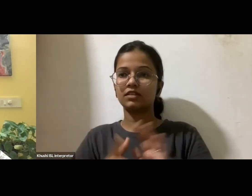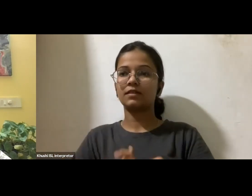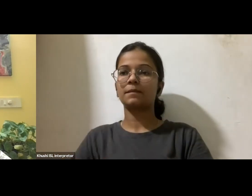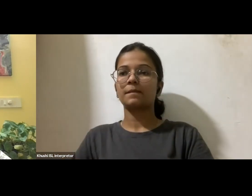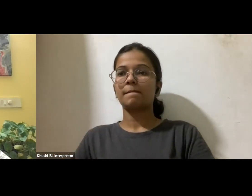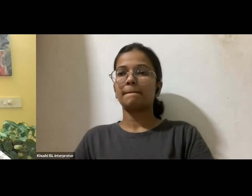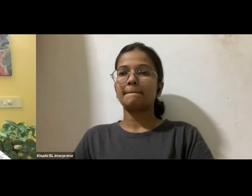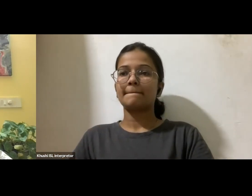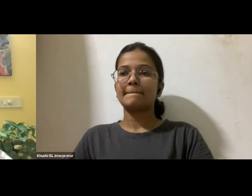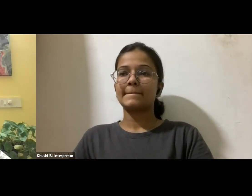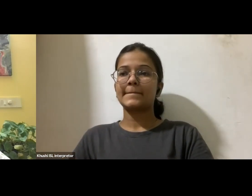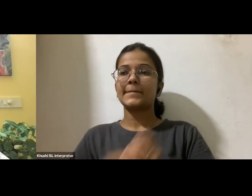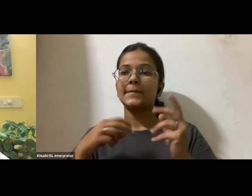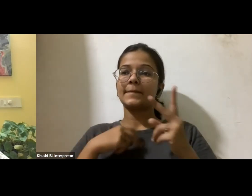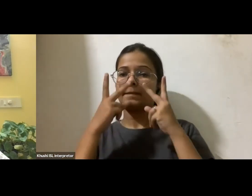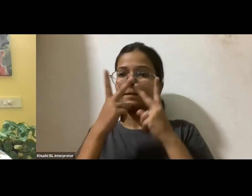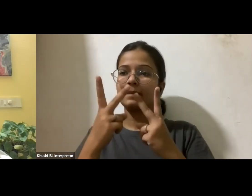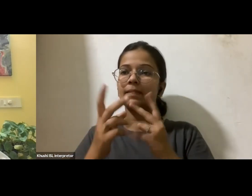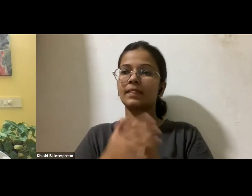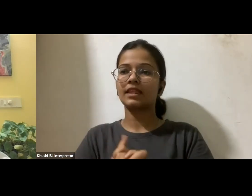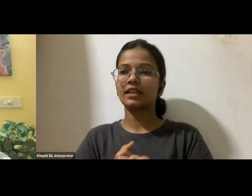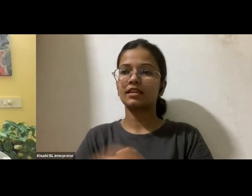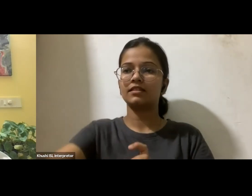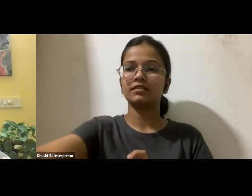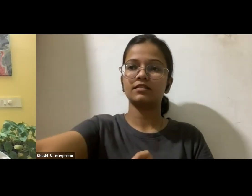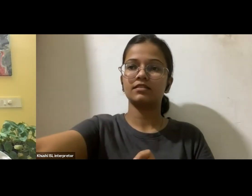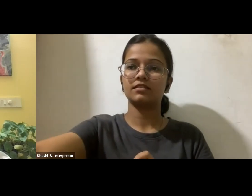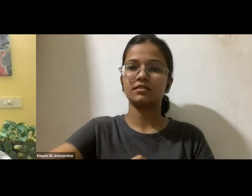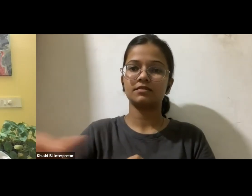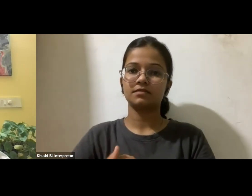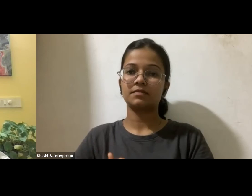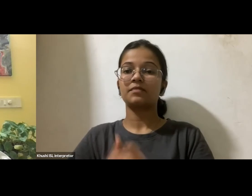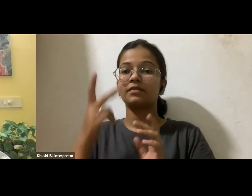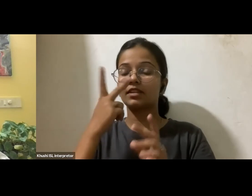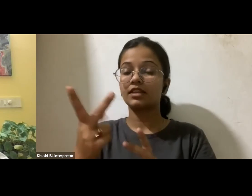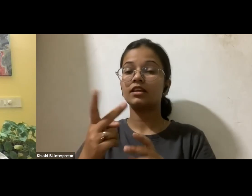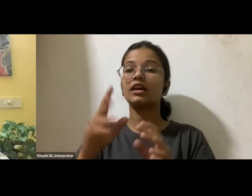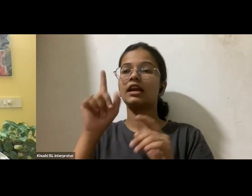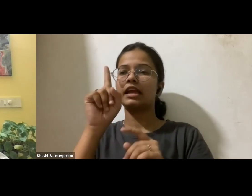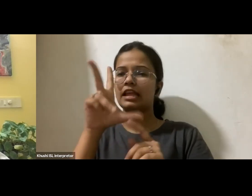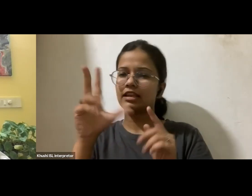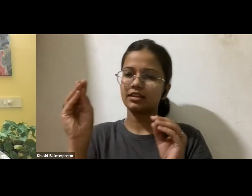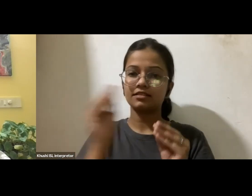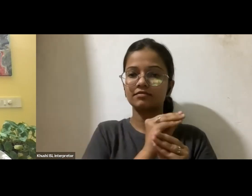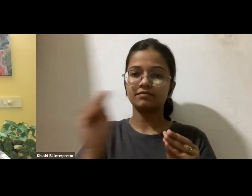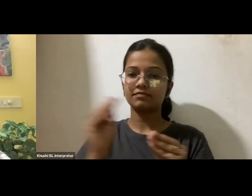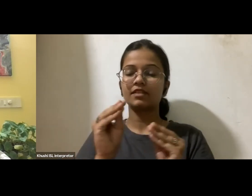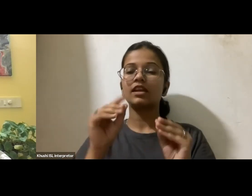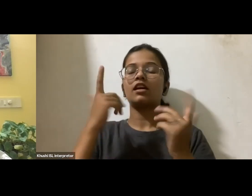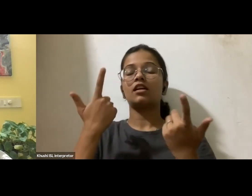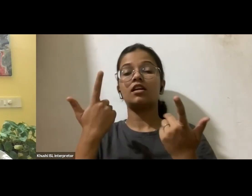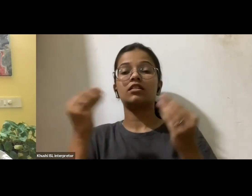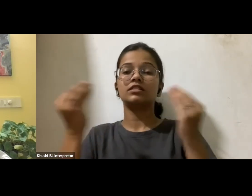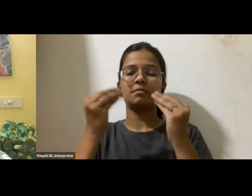And it would be safe to say that probably from the late 18, the latter part